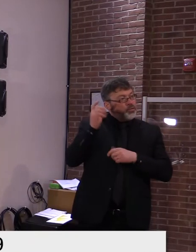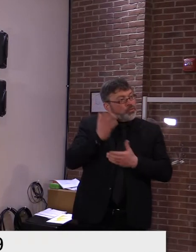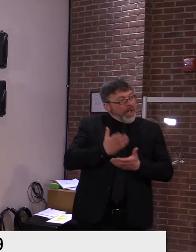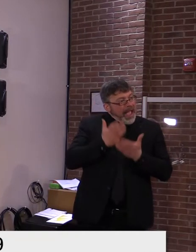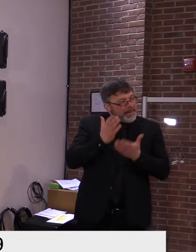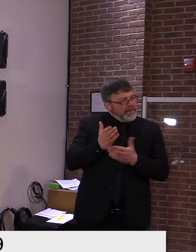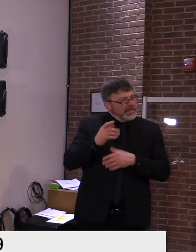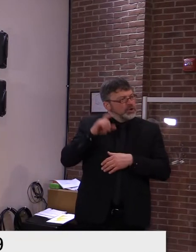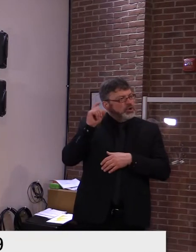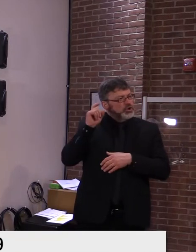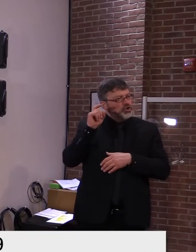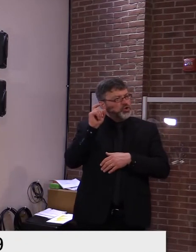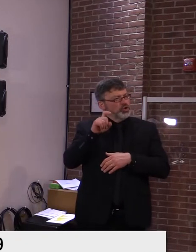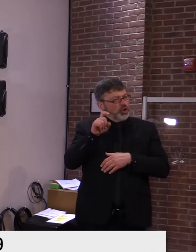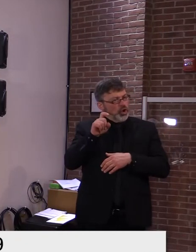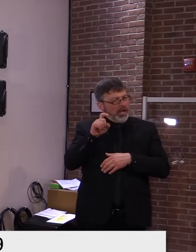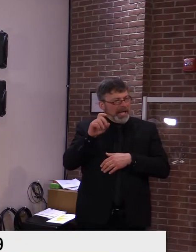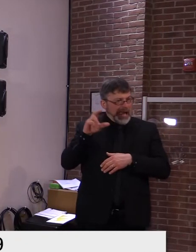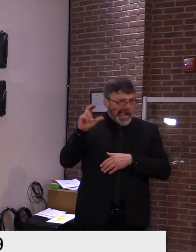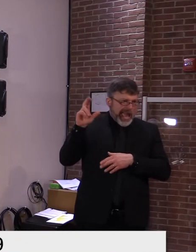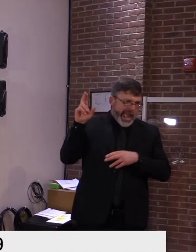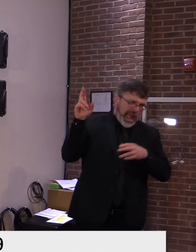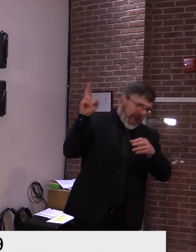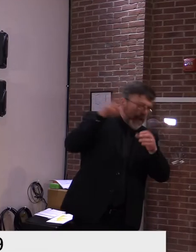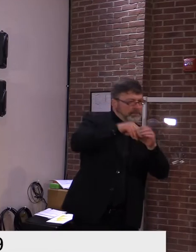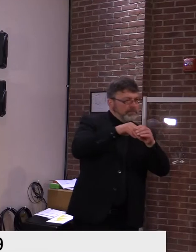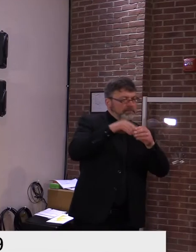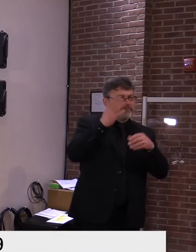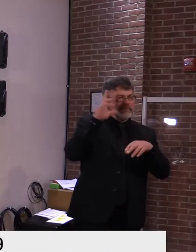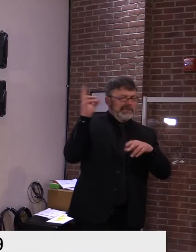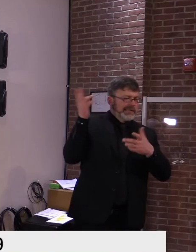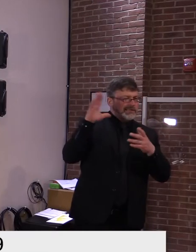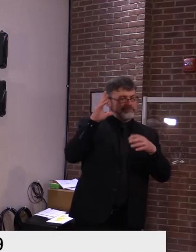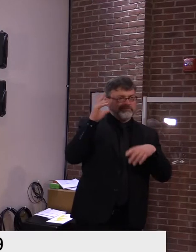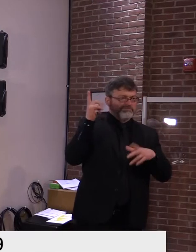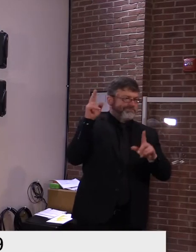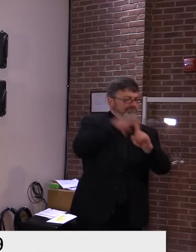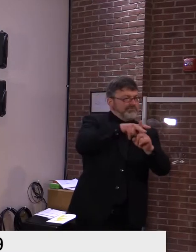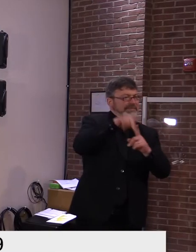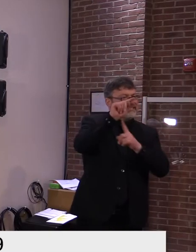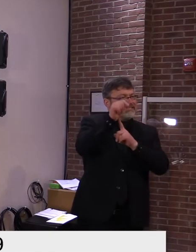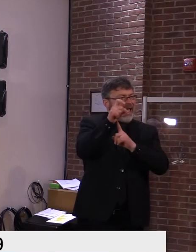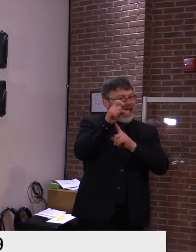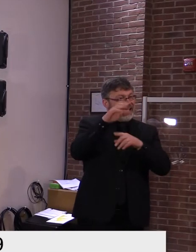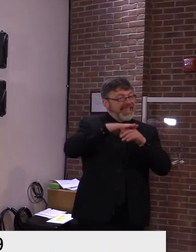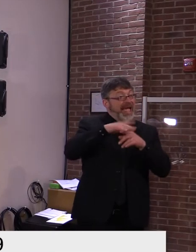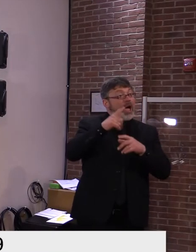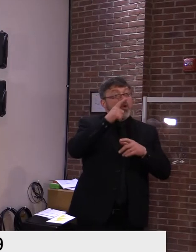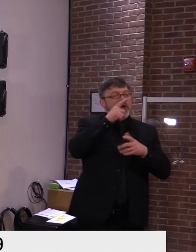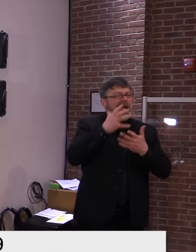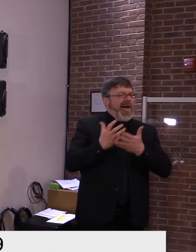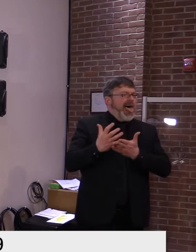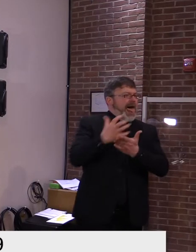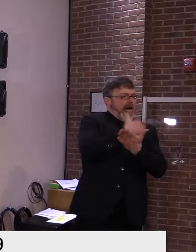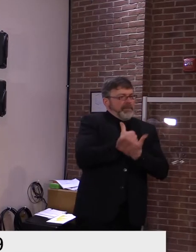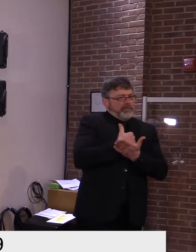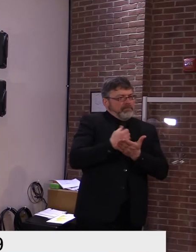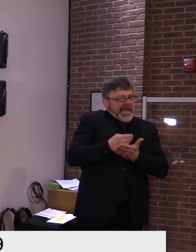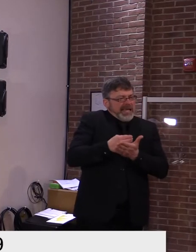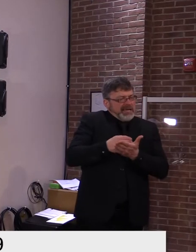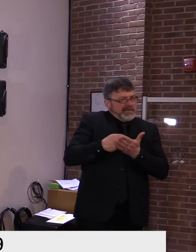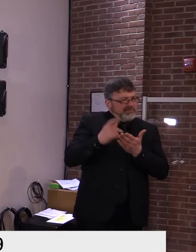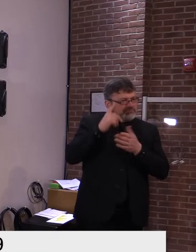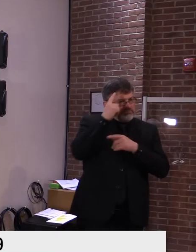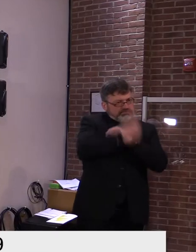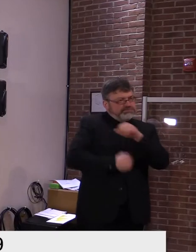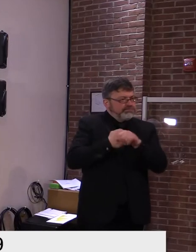of their suggestion and their proposal of how to shore up the fund? That's an easy talking point, but when you really